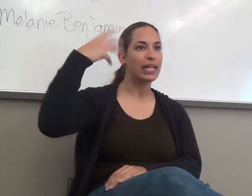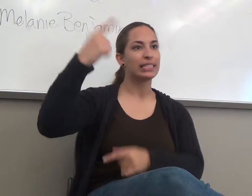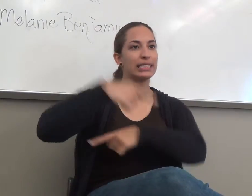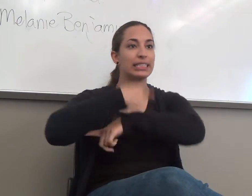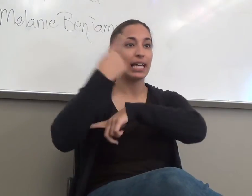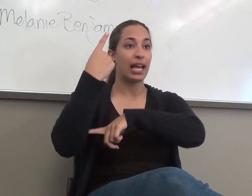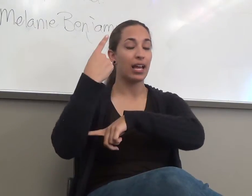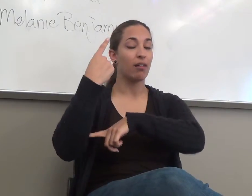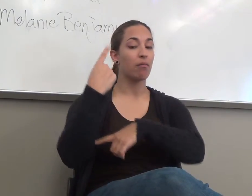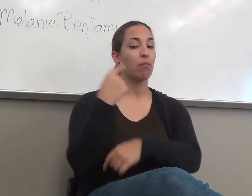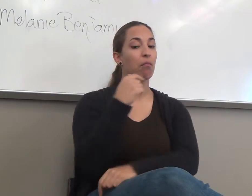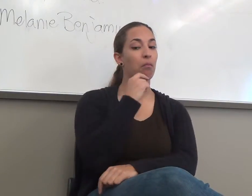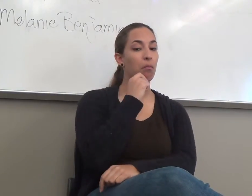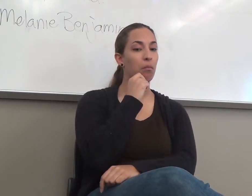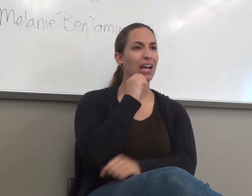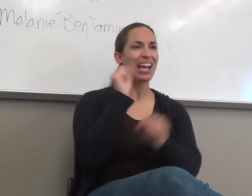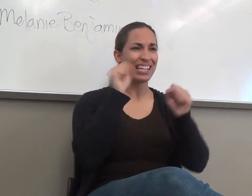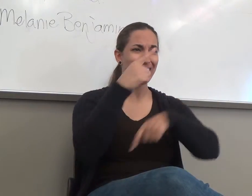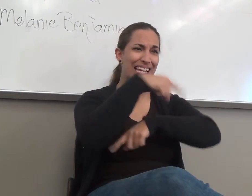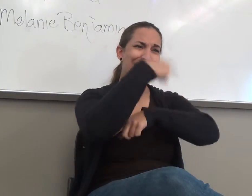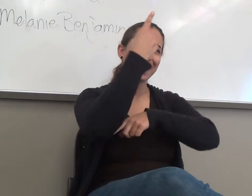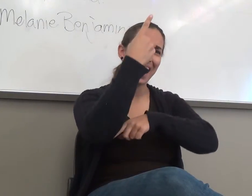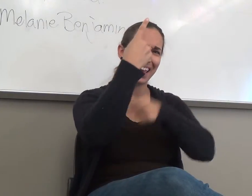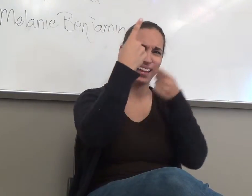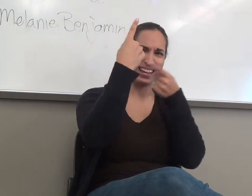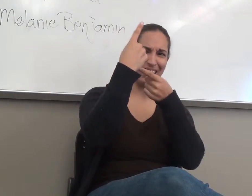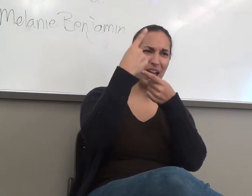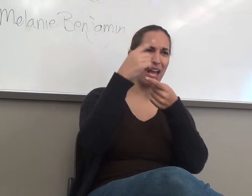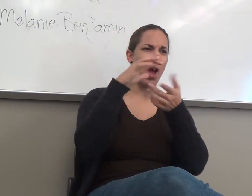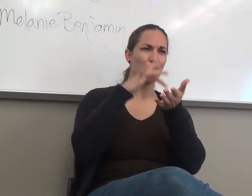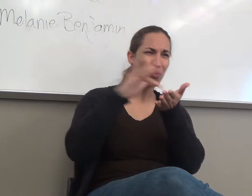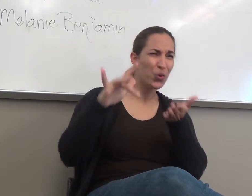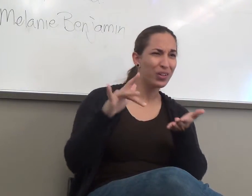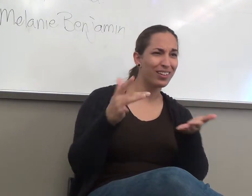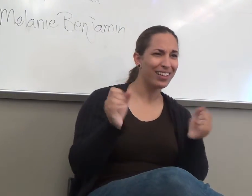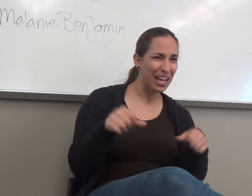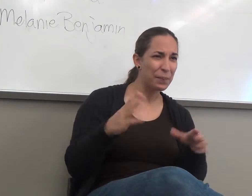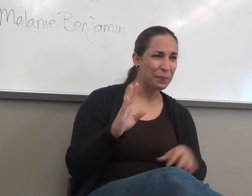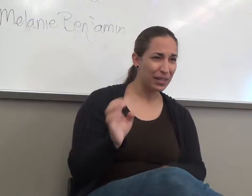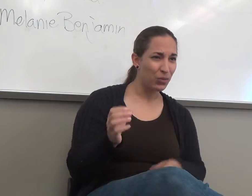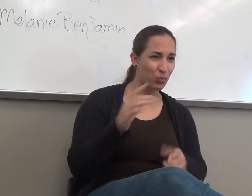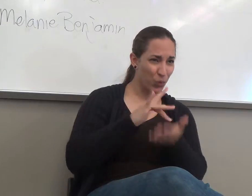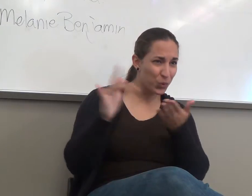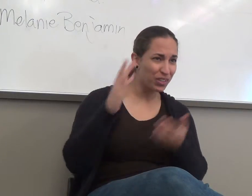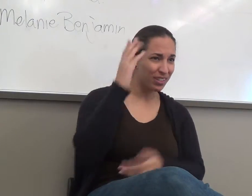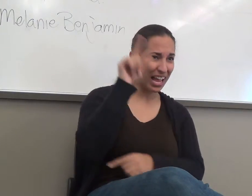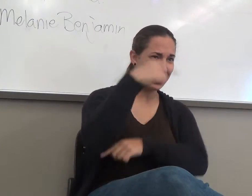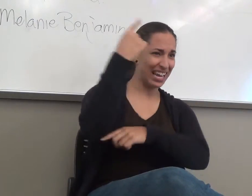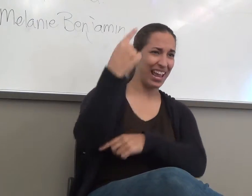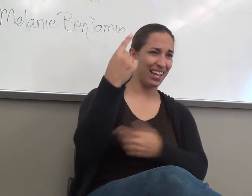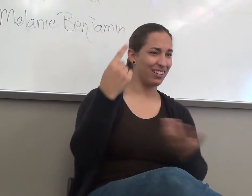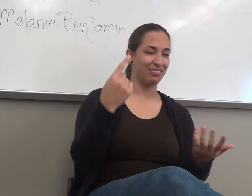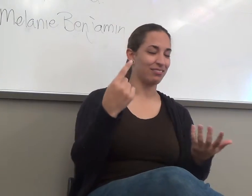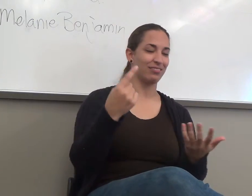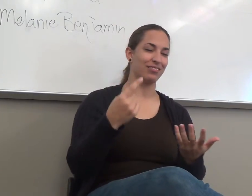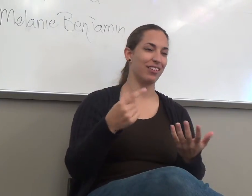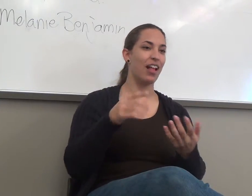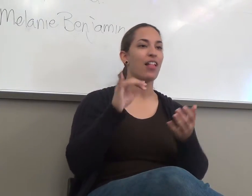a day really be rude? Can a day really be, yeah. So that's that personification. It's giving the